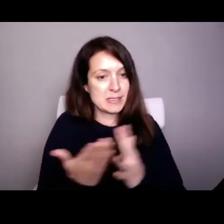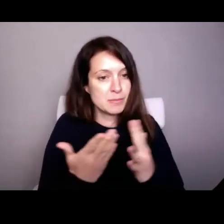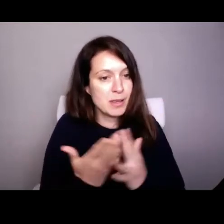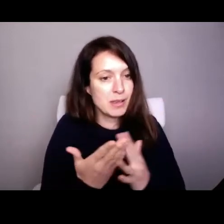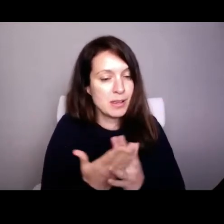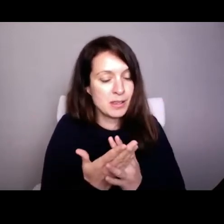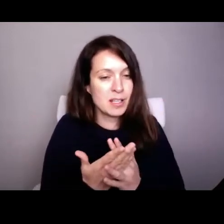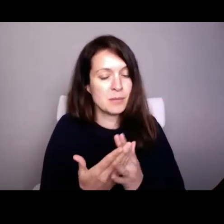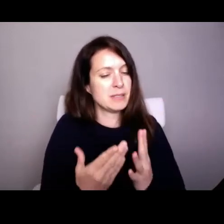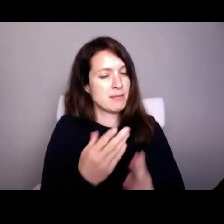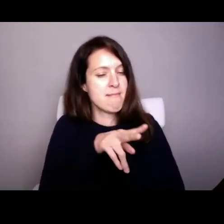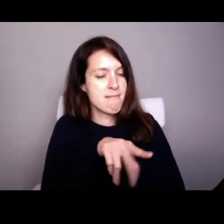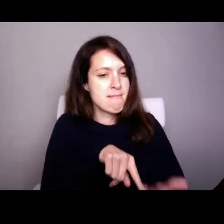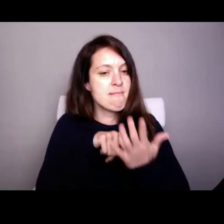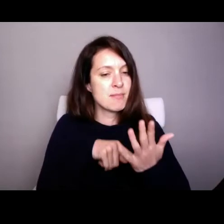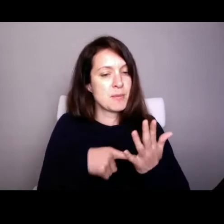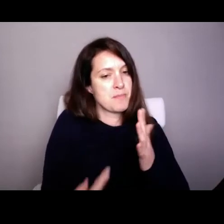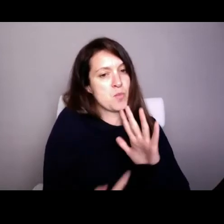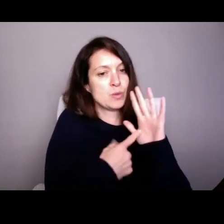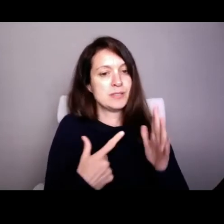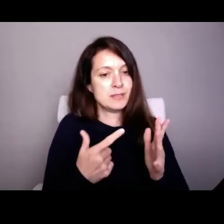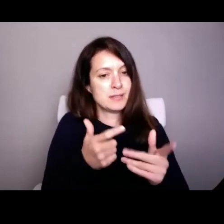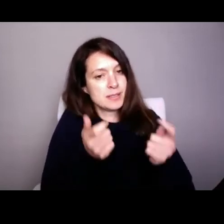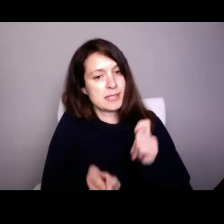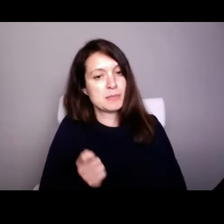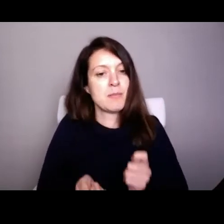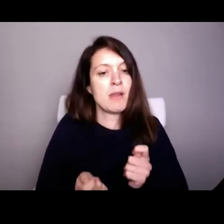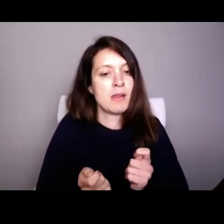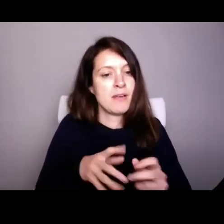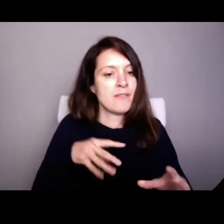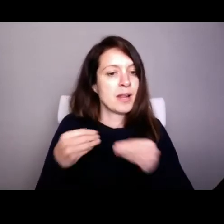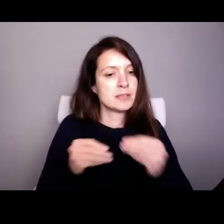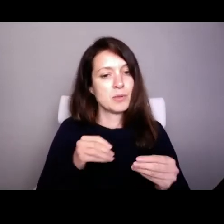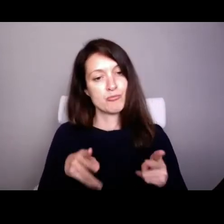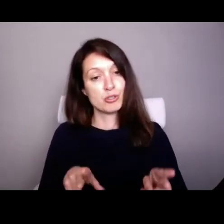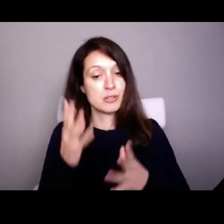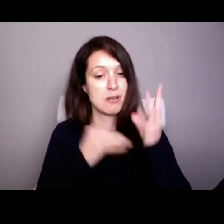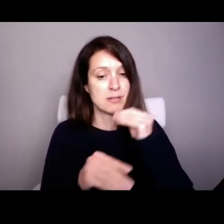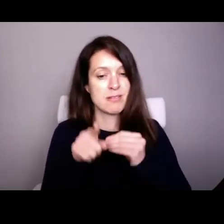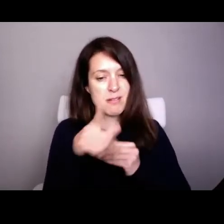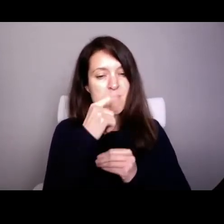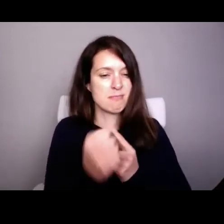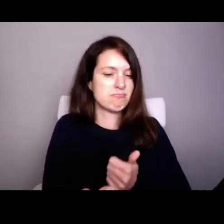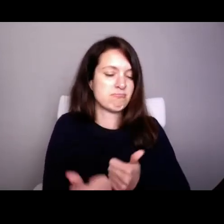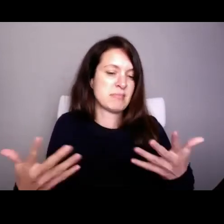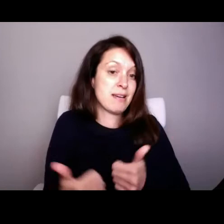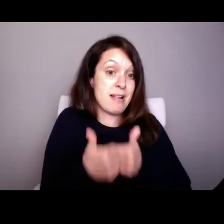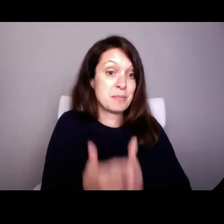adaptable and I guess flexible approach to learning can really make a big difference.